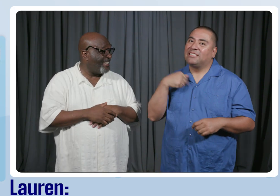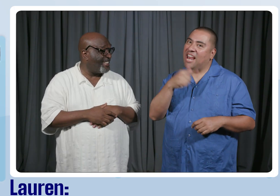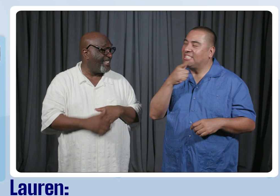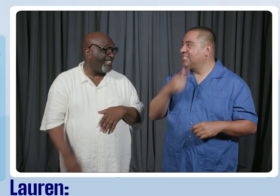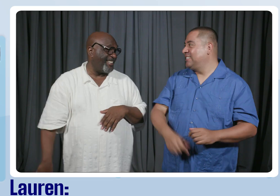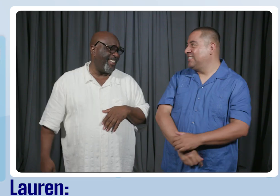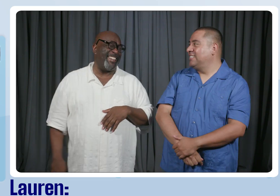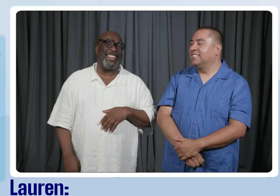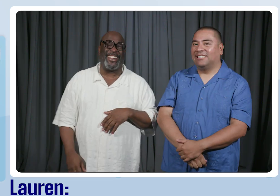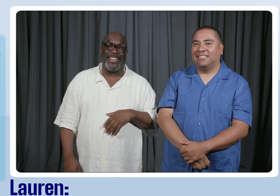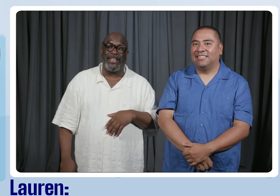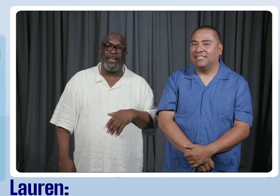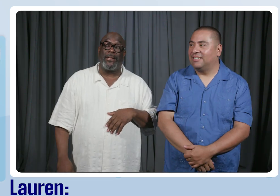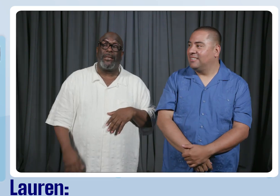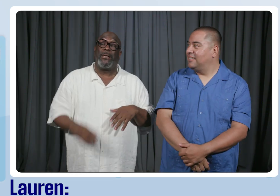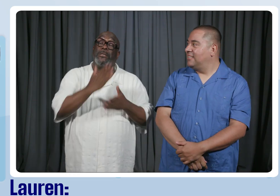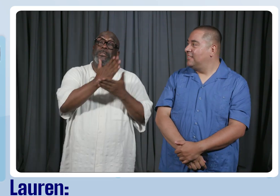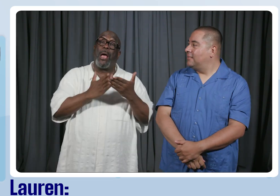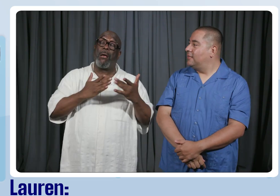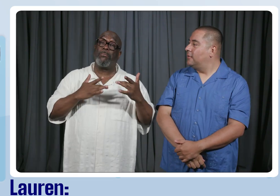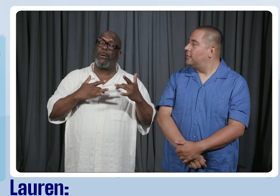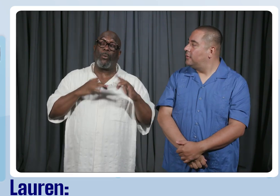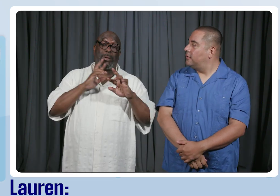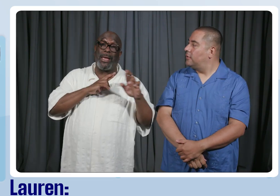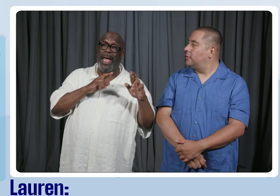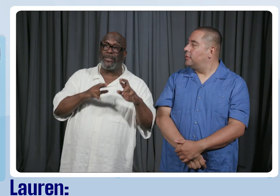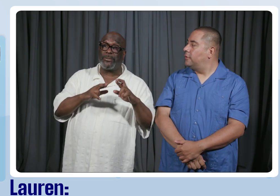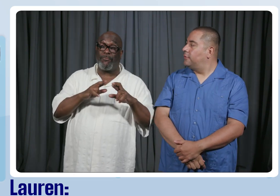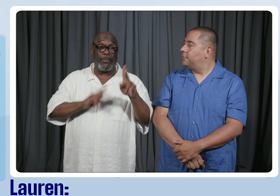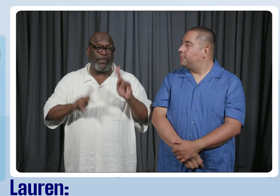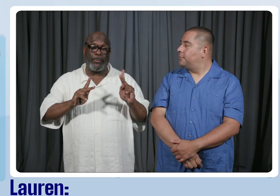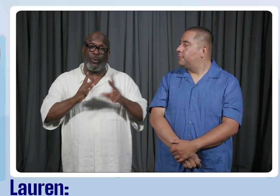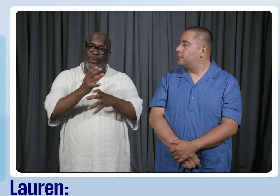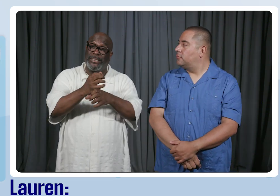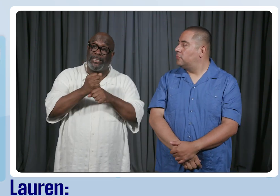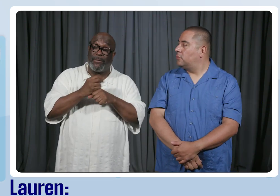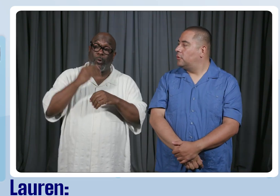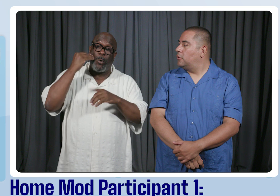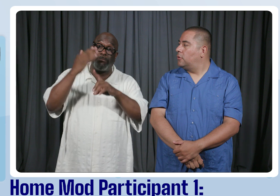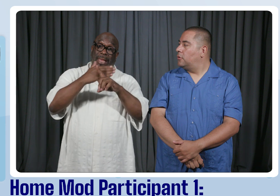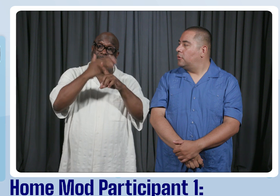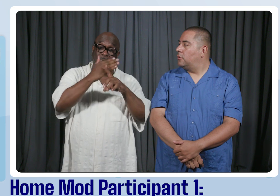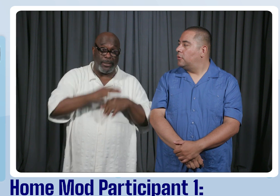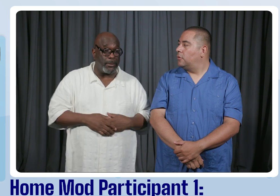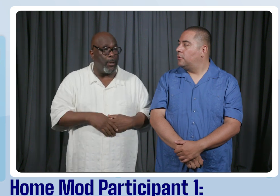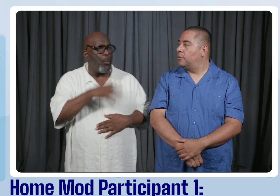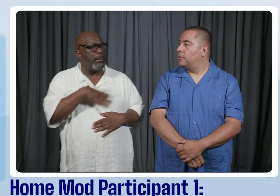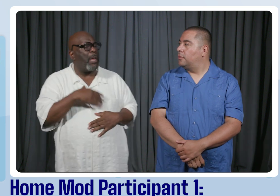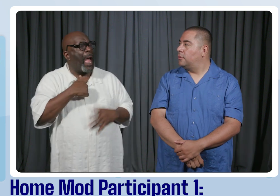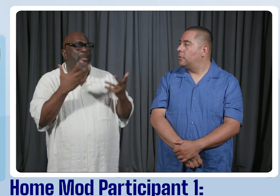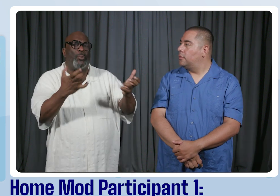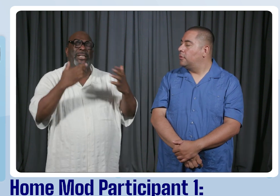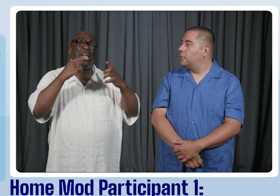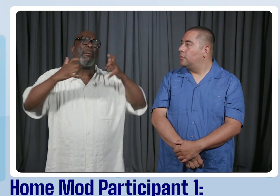love it. Perfect. Here are some reactions from participants who received home modifications. I just want to say a